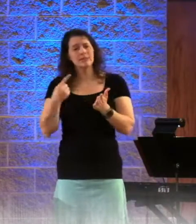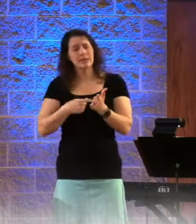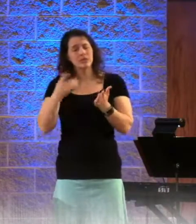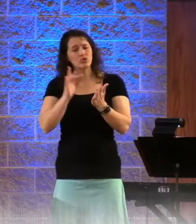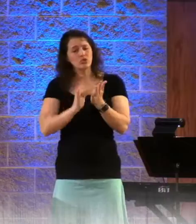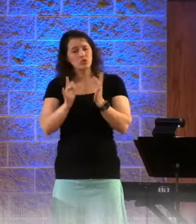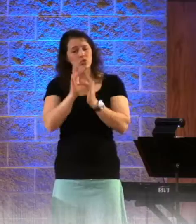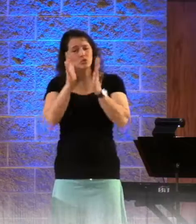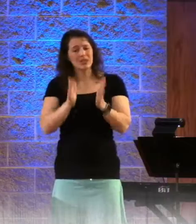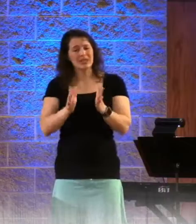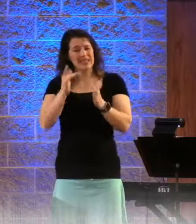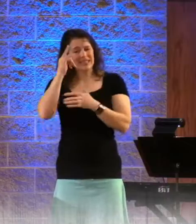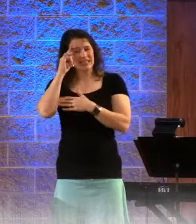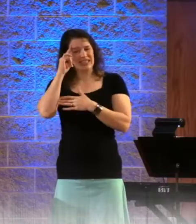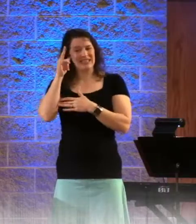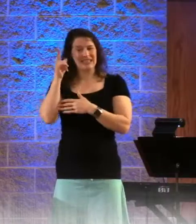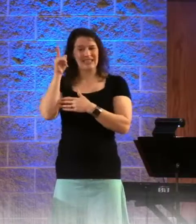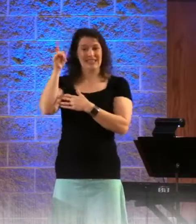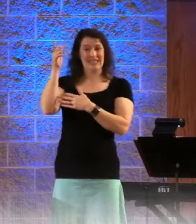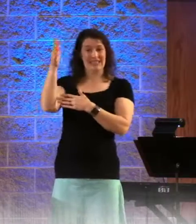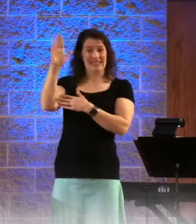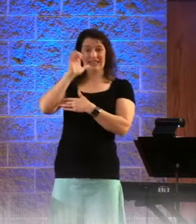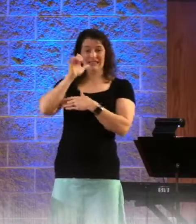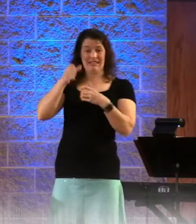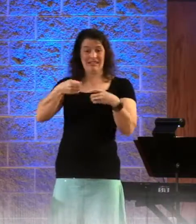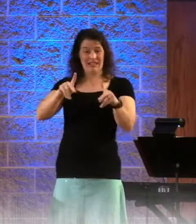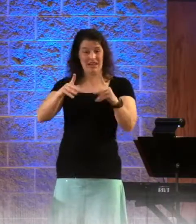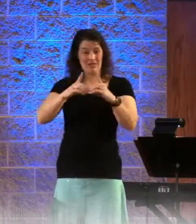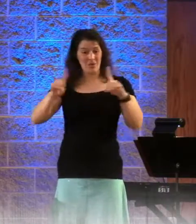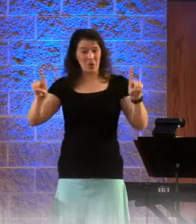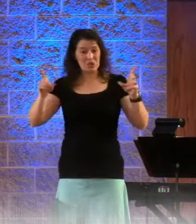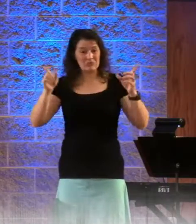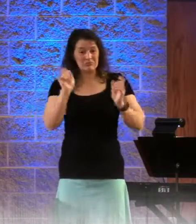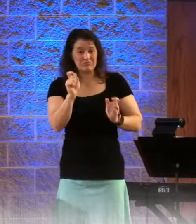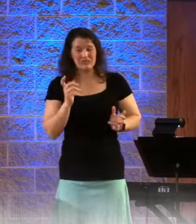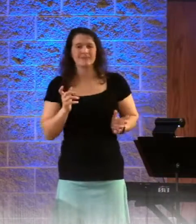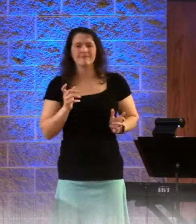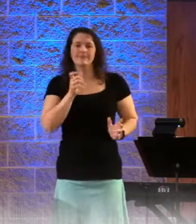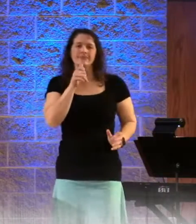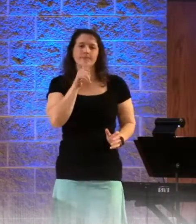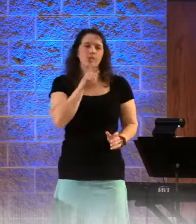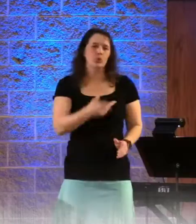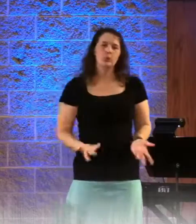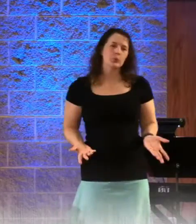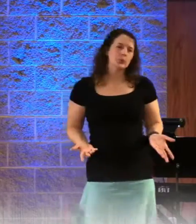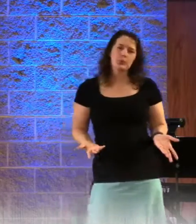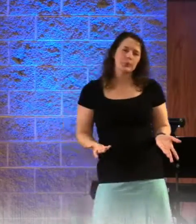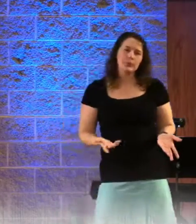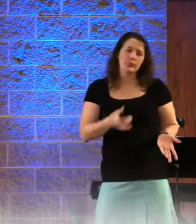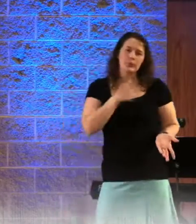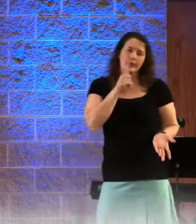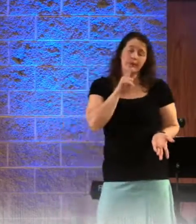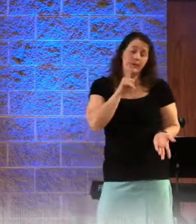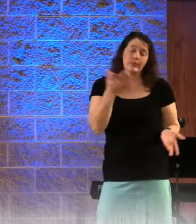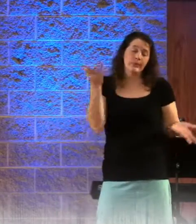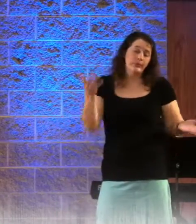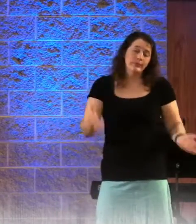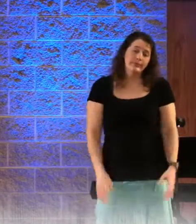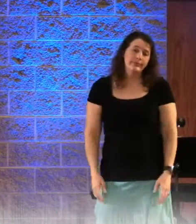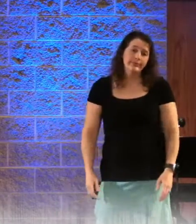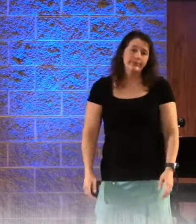Christians think that God doesn't allow for divorce at all, and I need to say that simply isn't true. That simply isn't